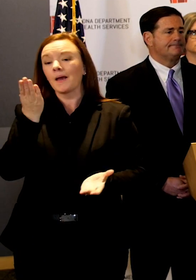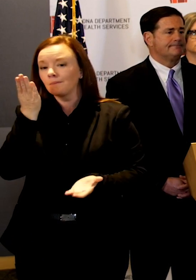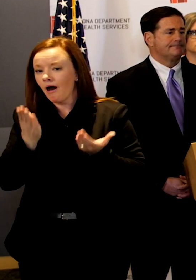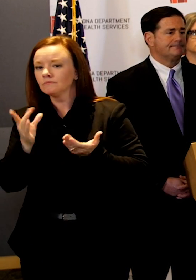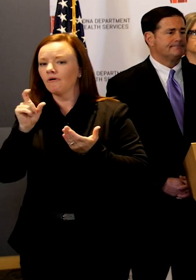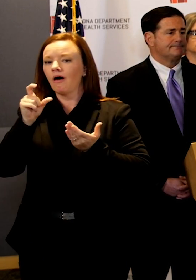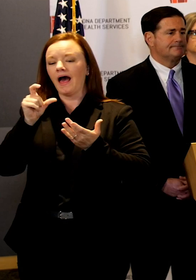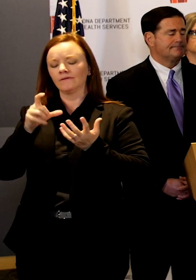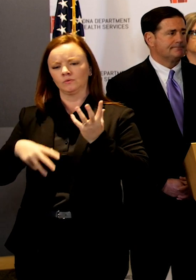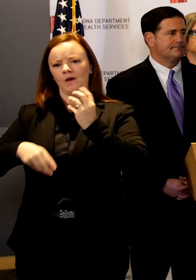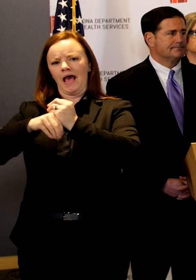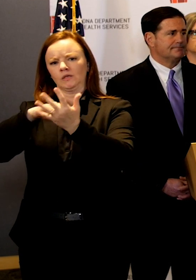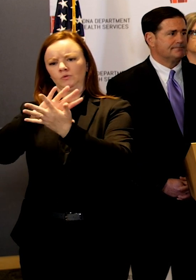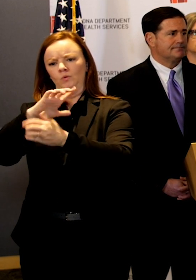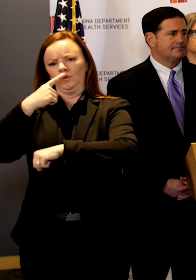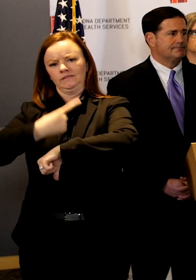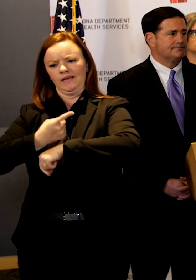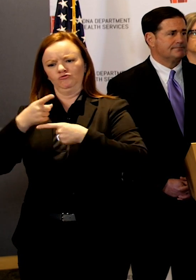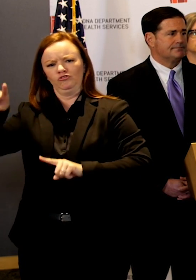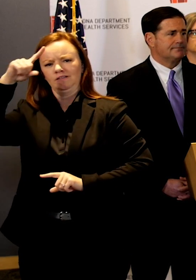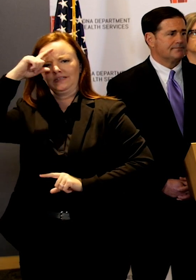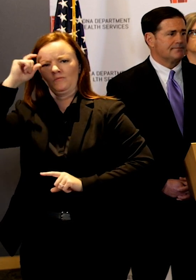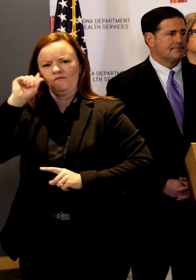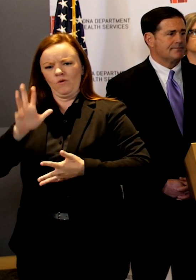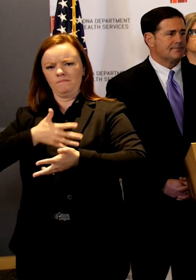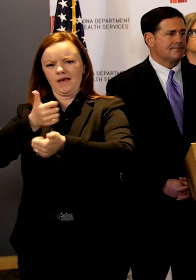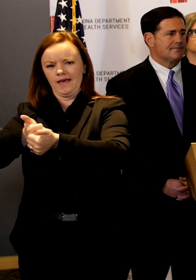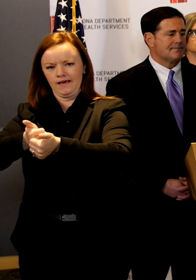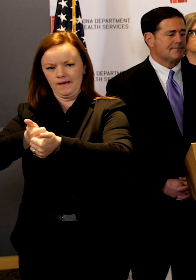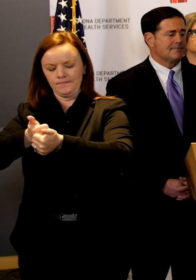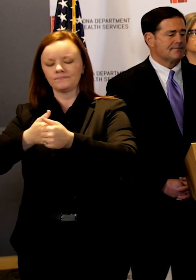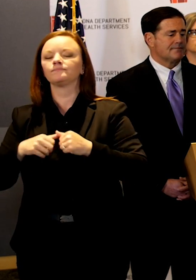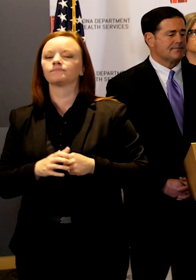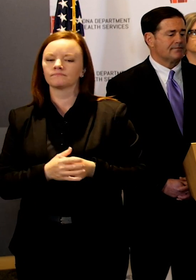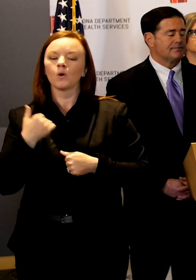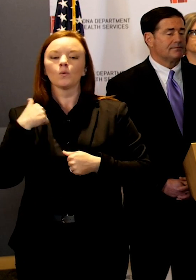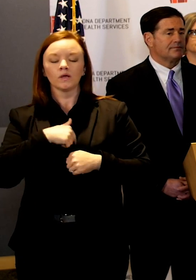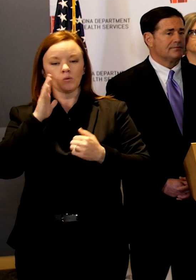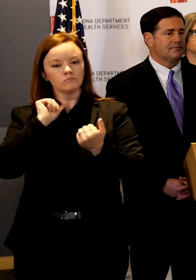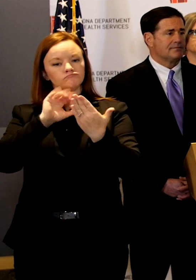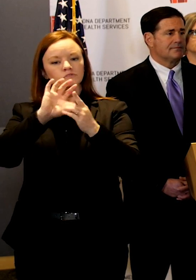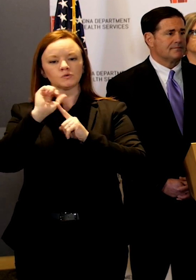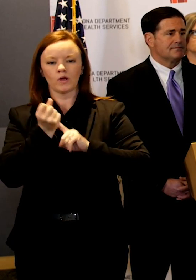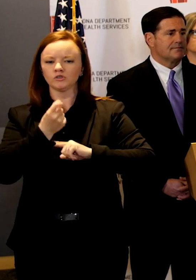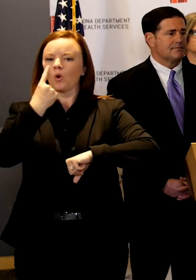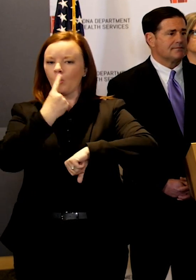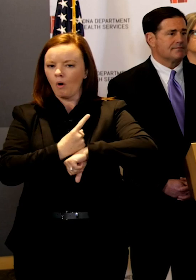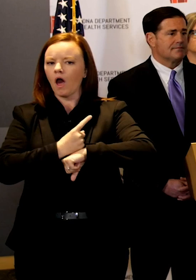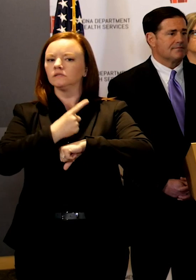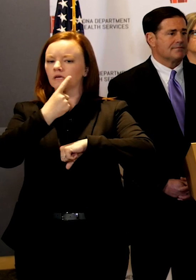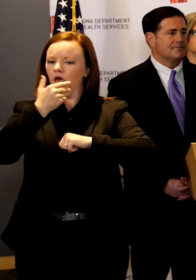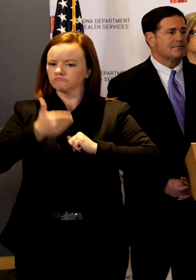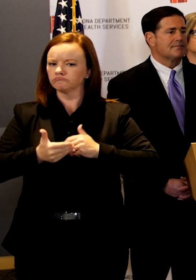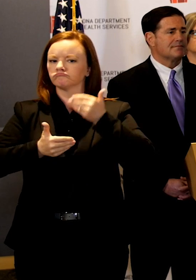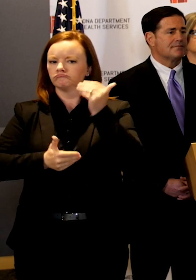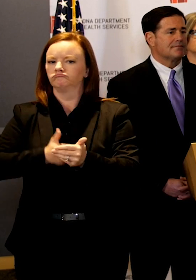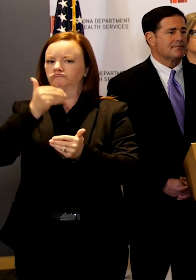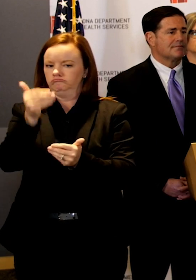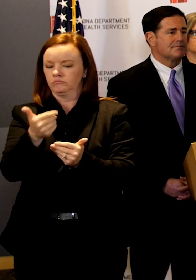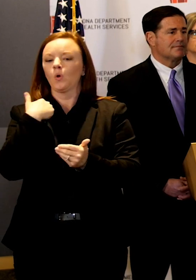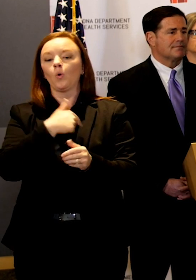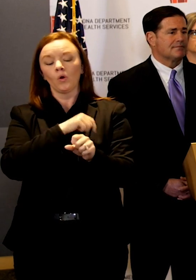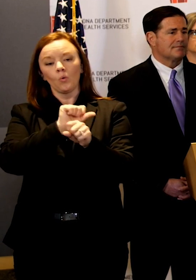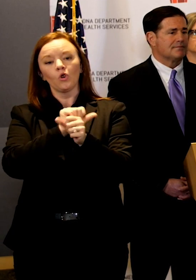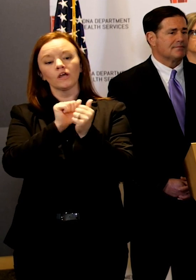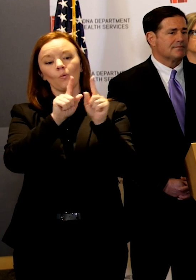summer. While we continue to take this one day at a time, we have been working with assessment vendors to